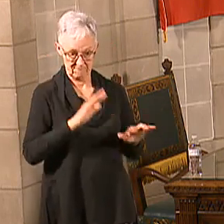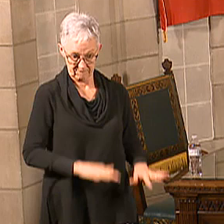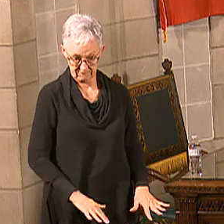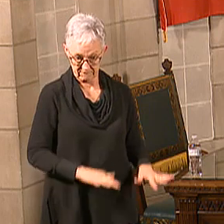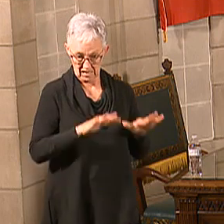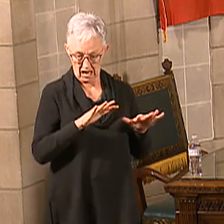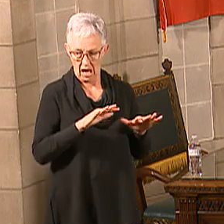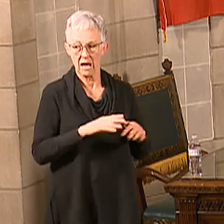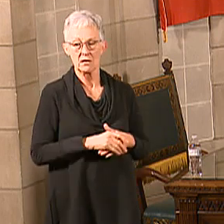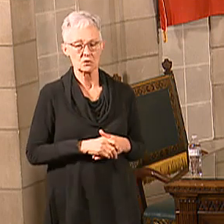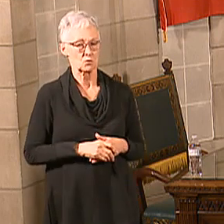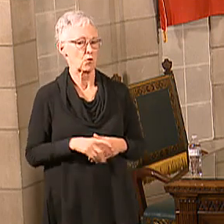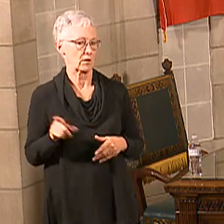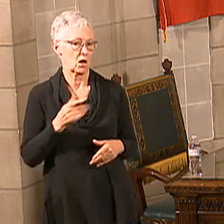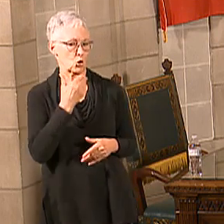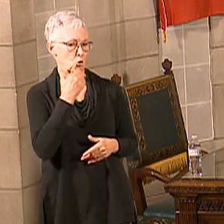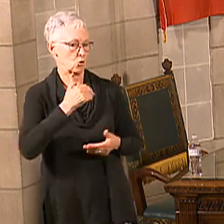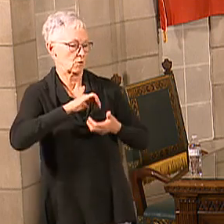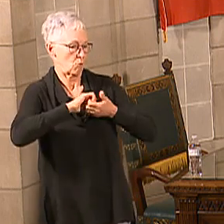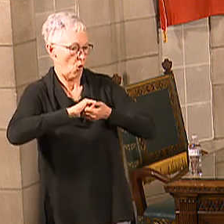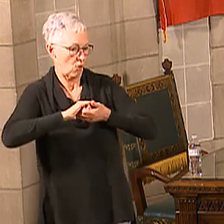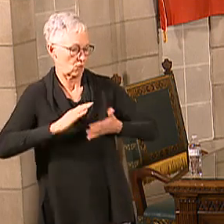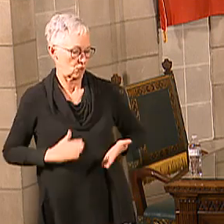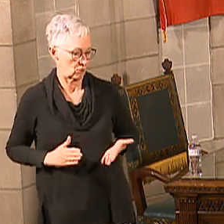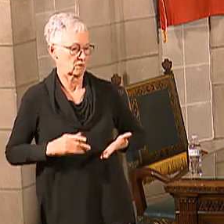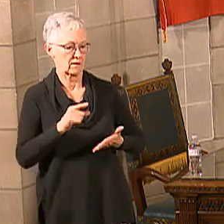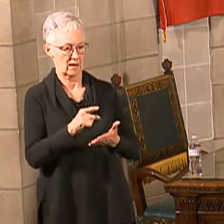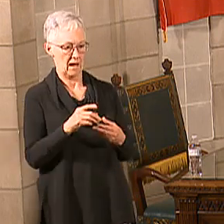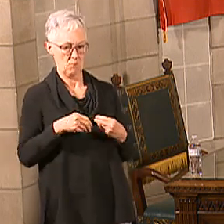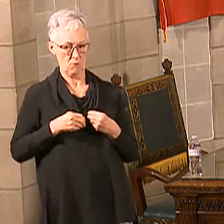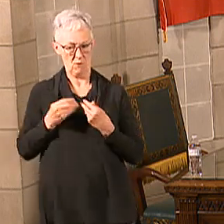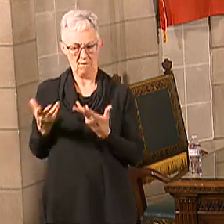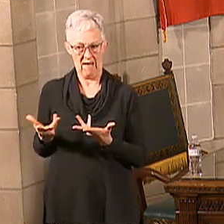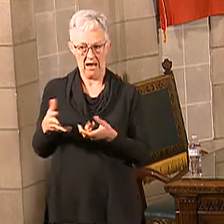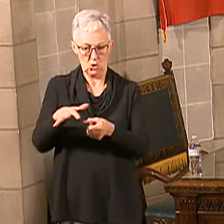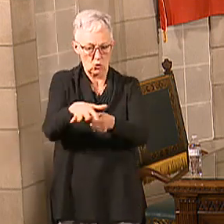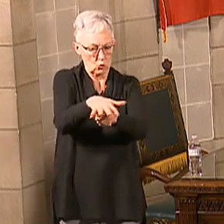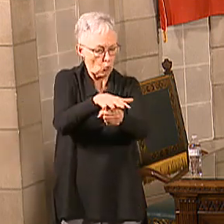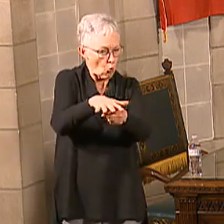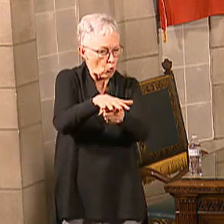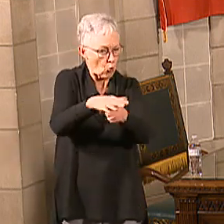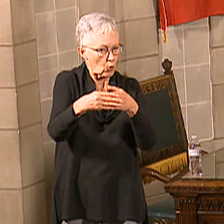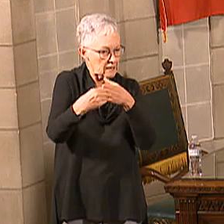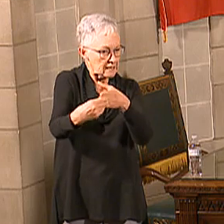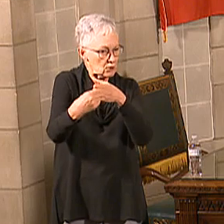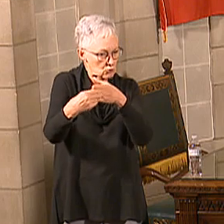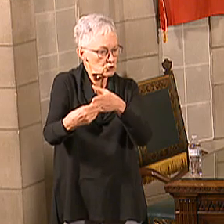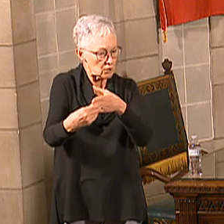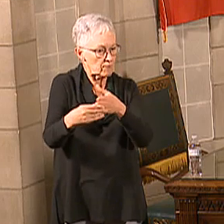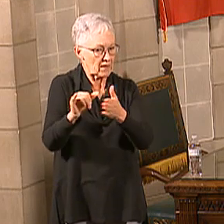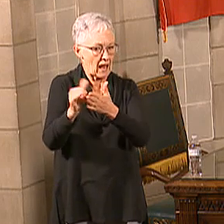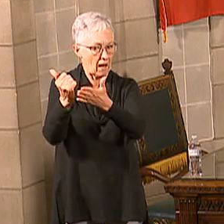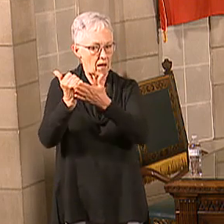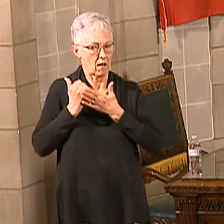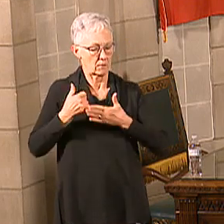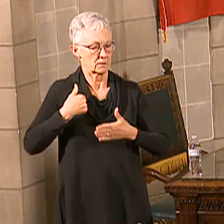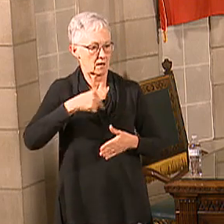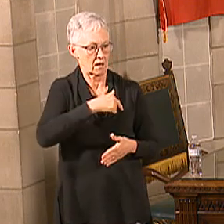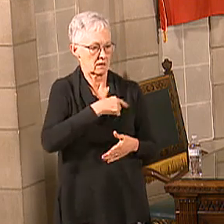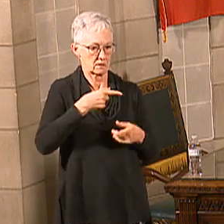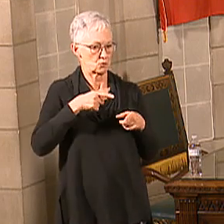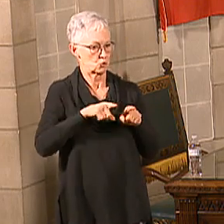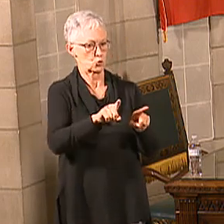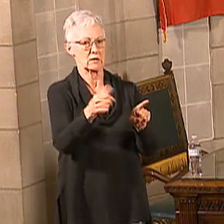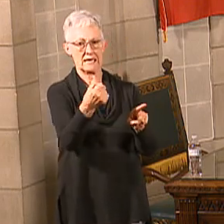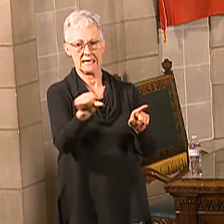partners and provide the kind of local leadership that's absolutely critical in overcoming any emergency. And I can't say enough words